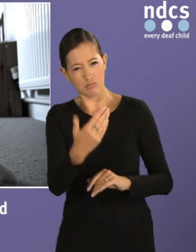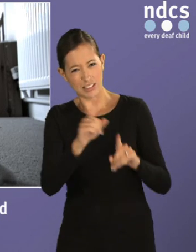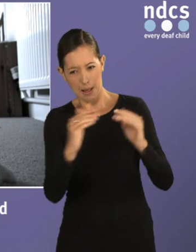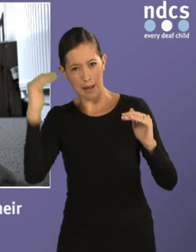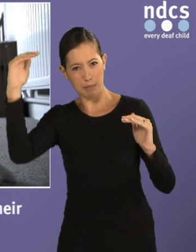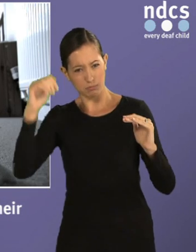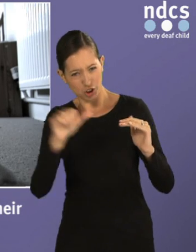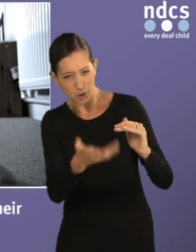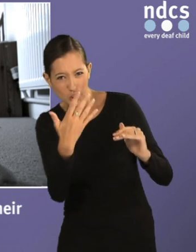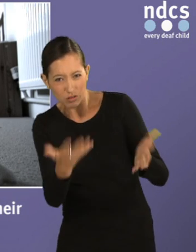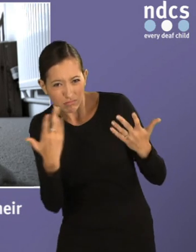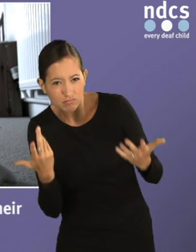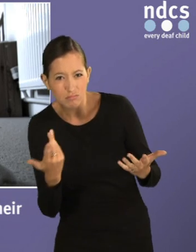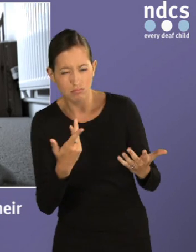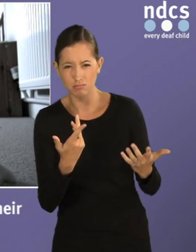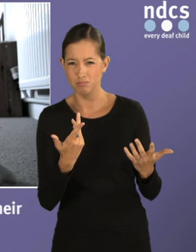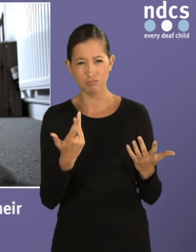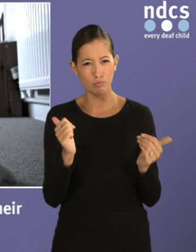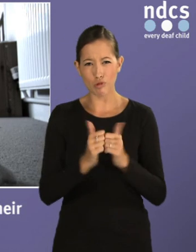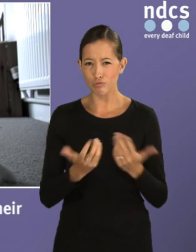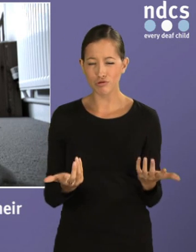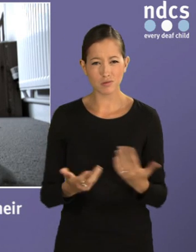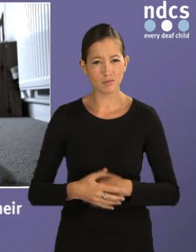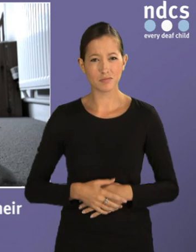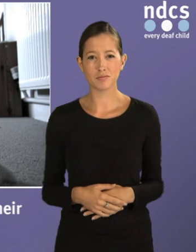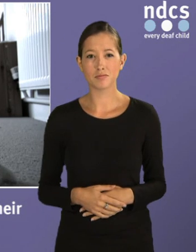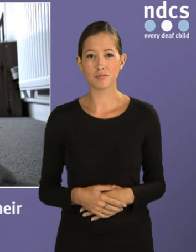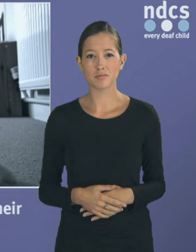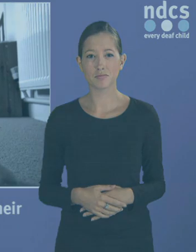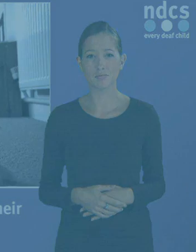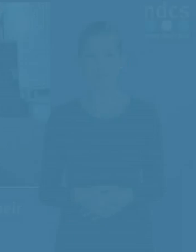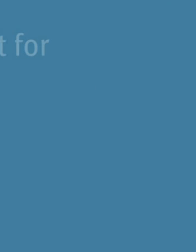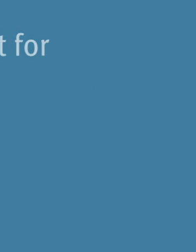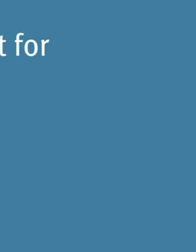imposed on the child which are inappropriate for their age or development.